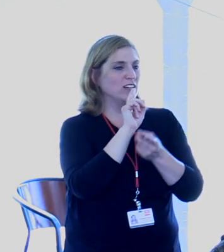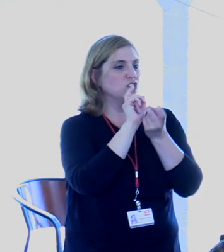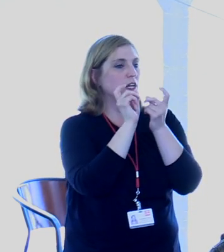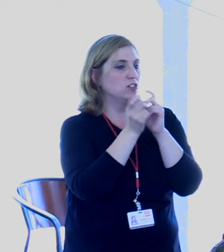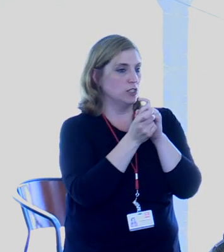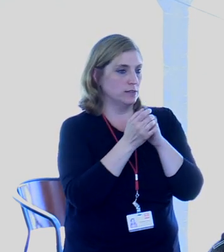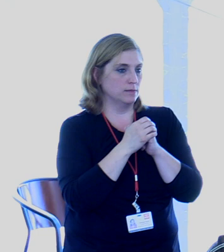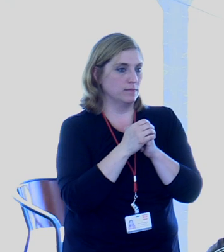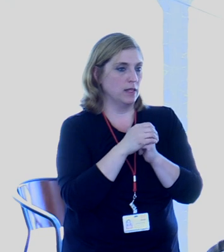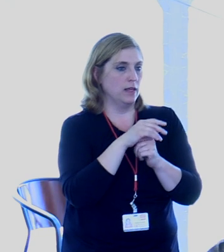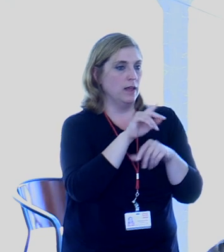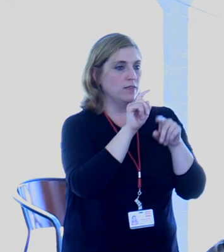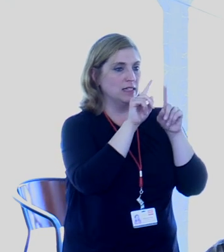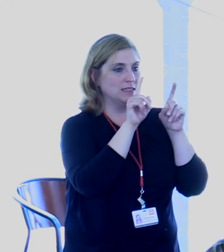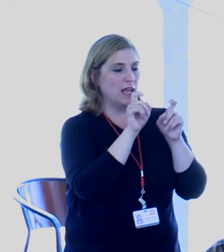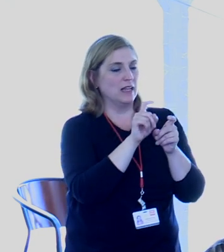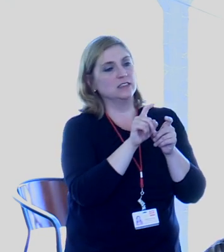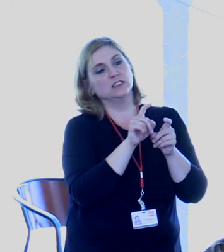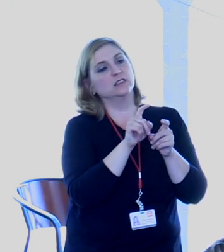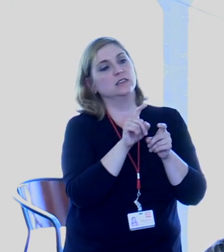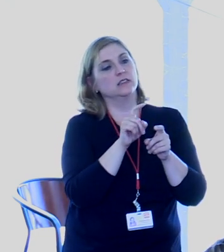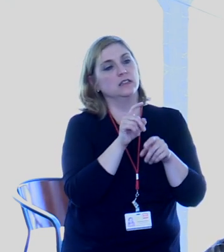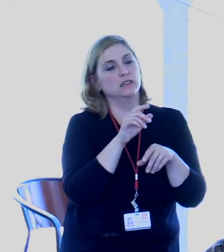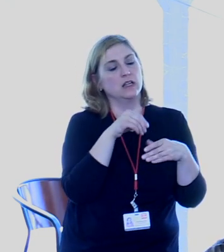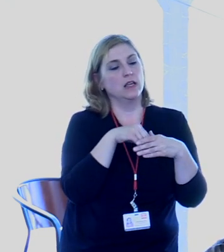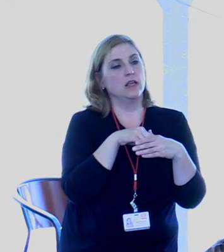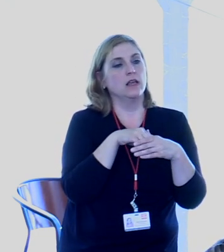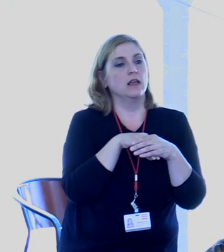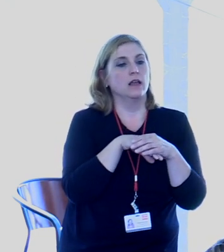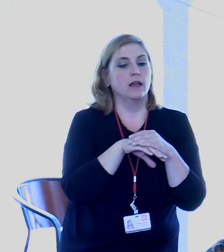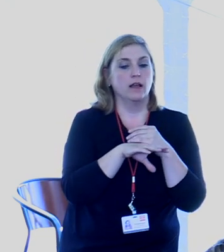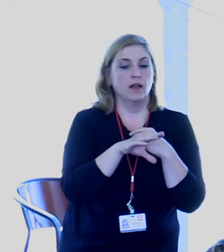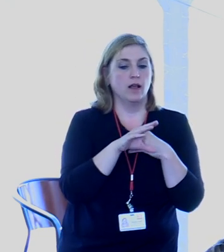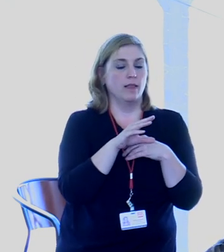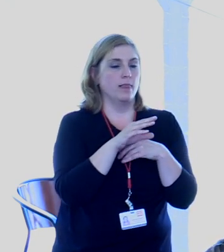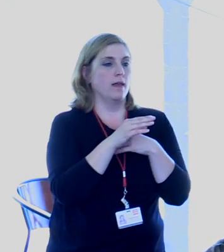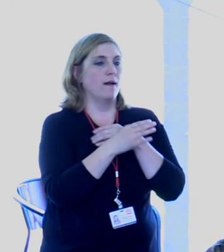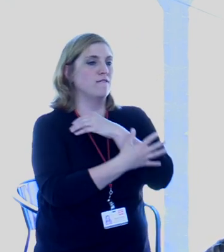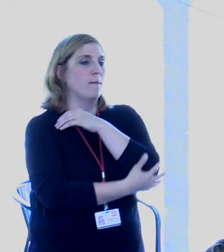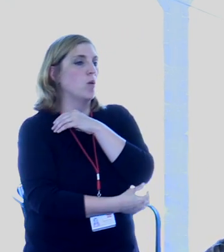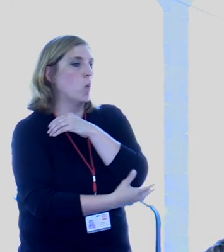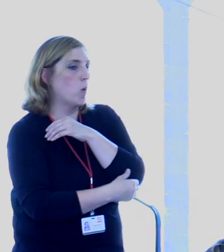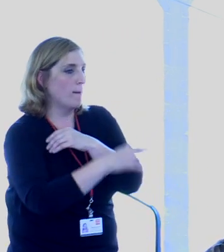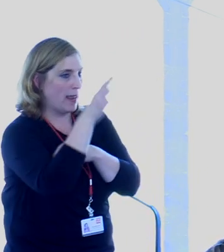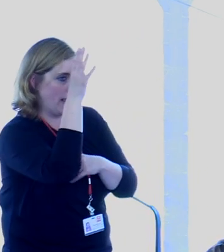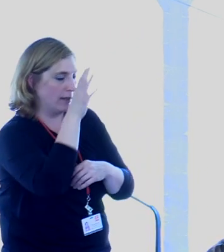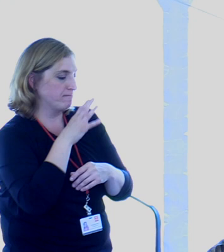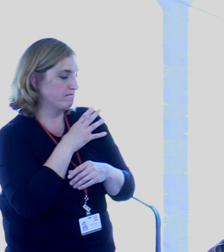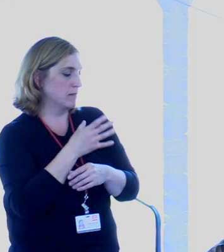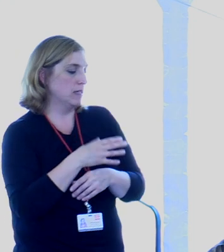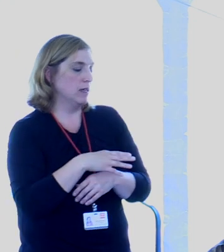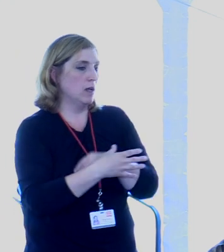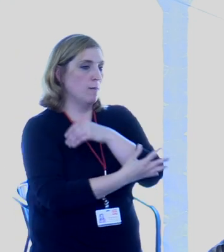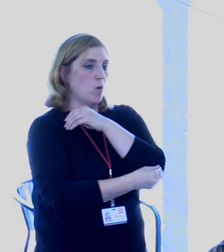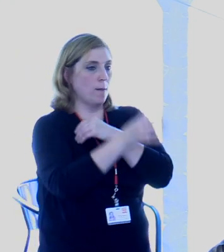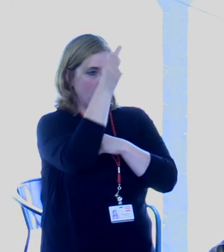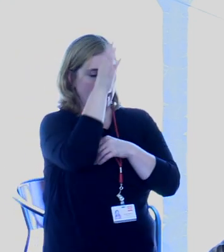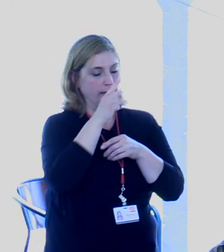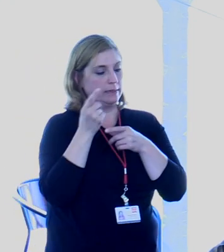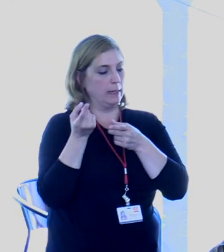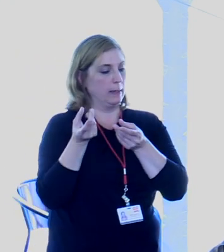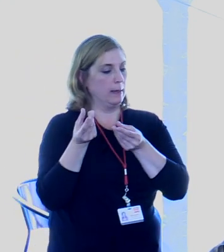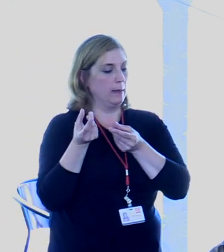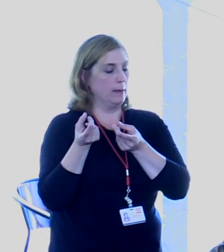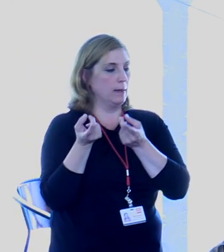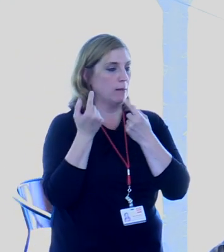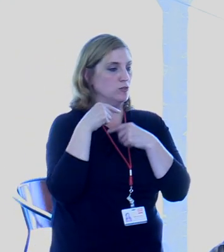of Job, in fact, comes in the form of a poor man. A poor man comes to Job, okay, and he